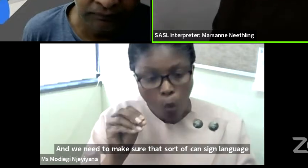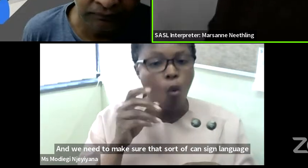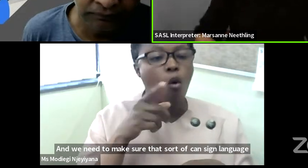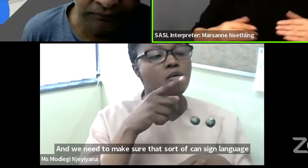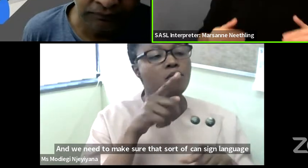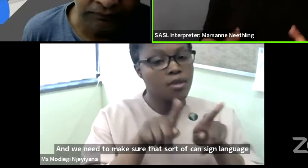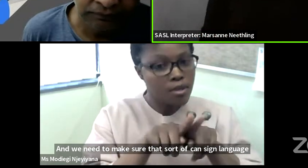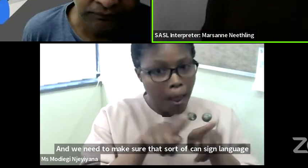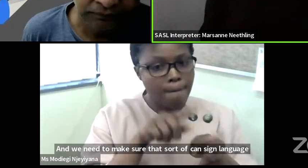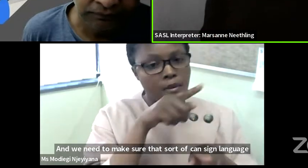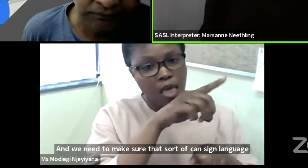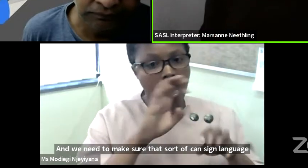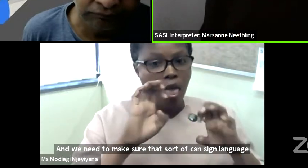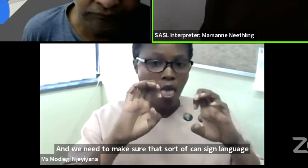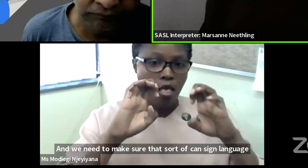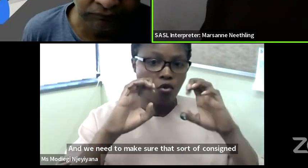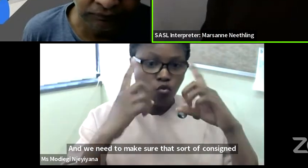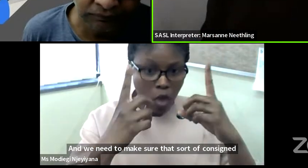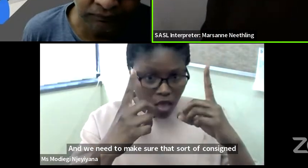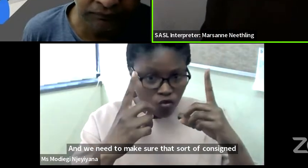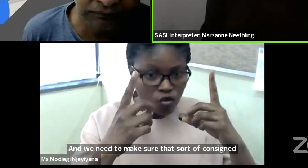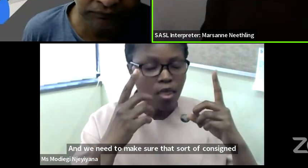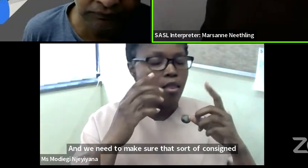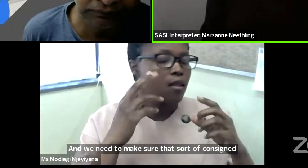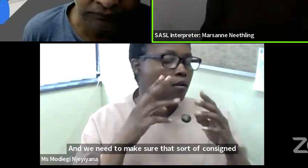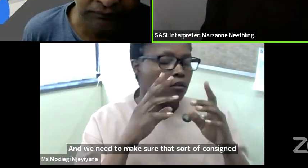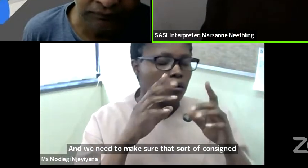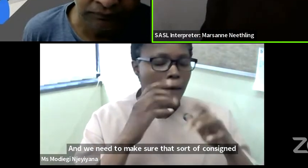is offered at the same level as other spoken languages are.